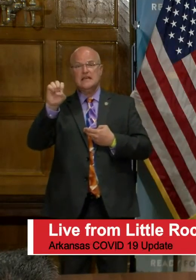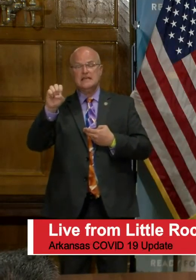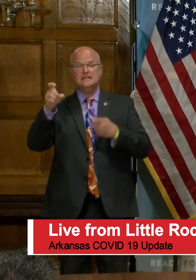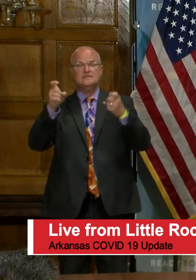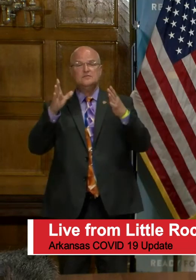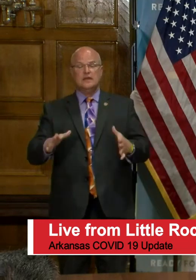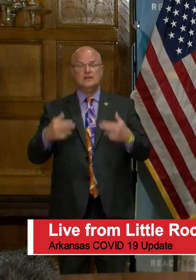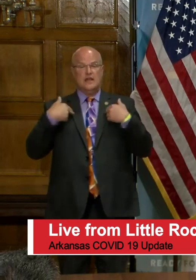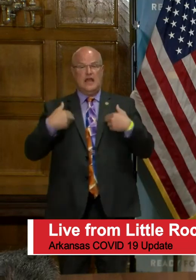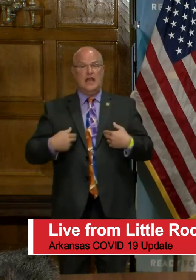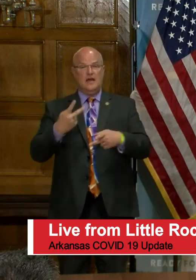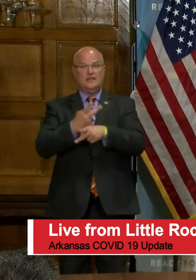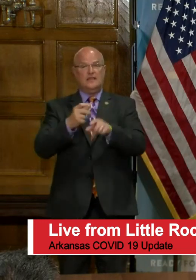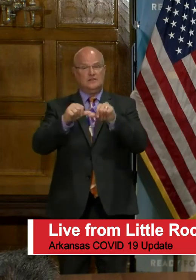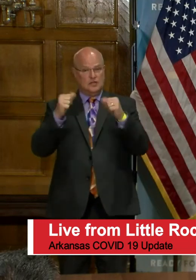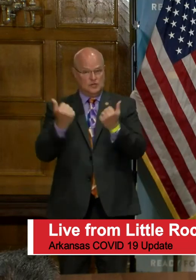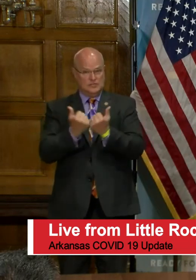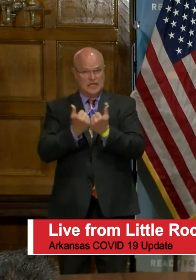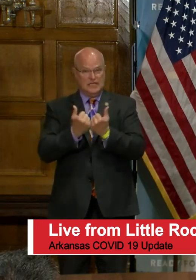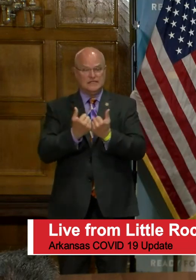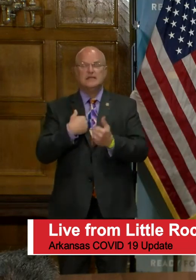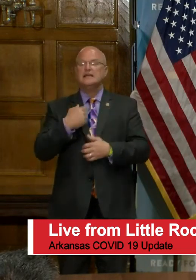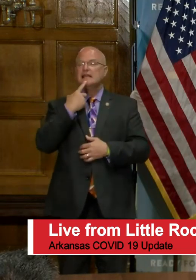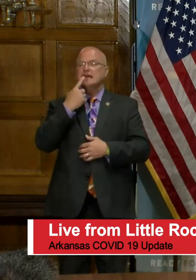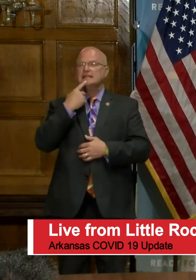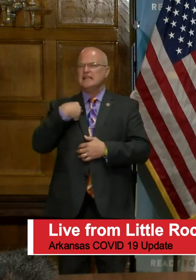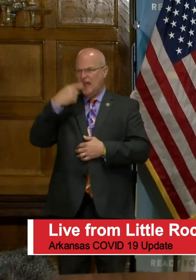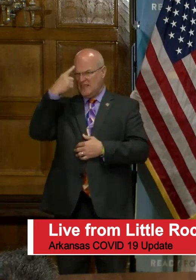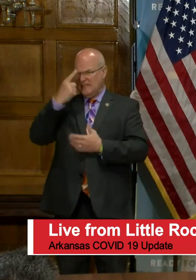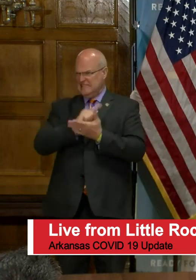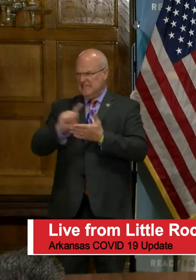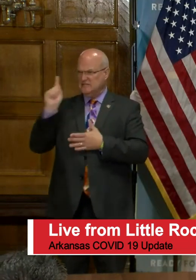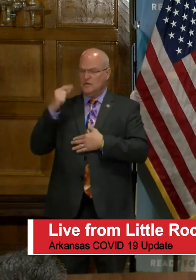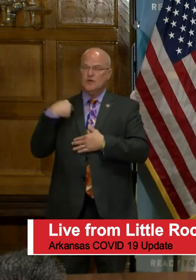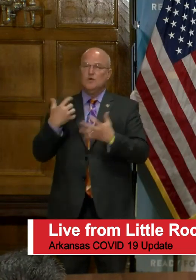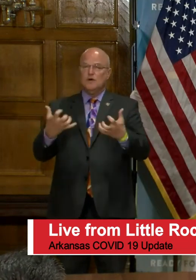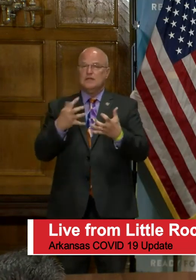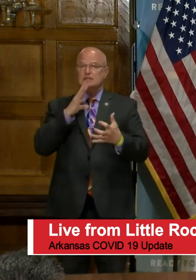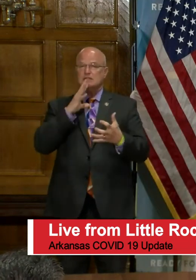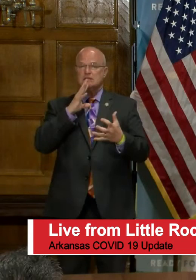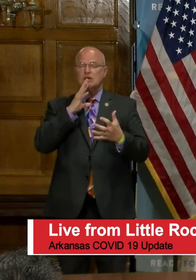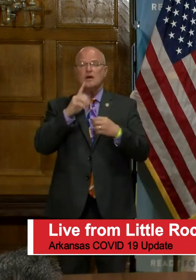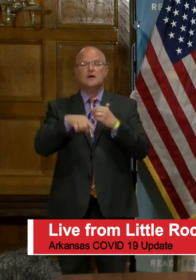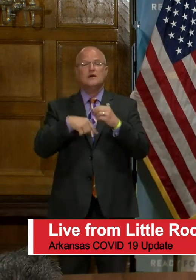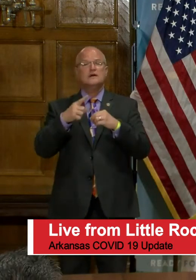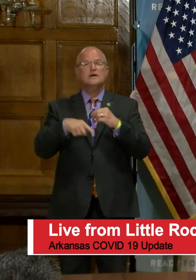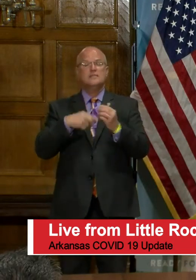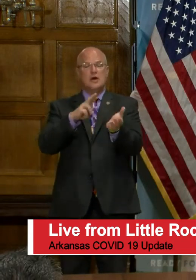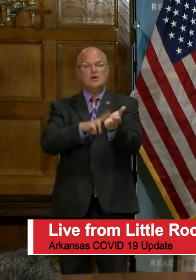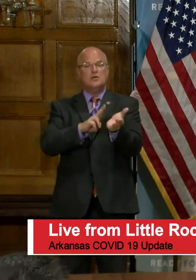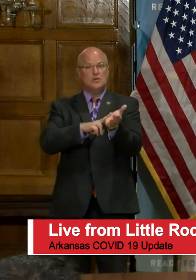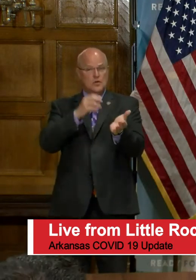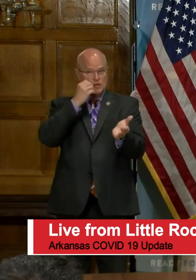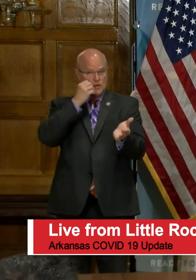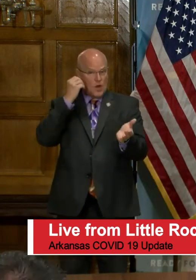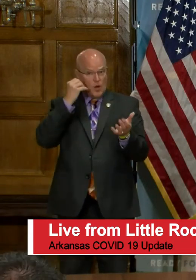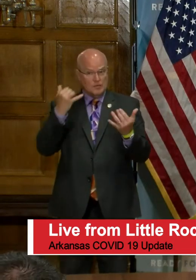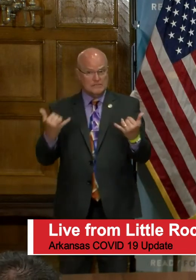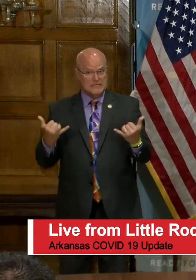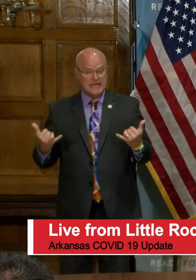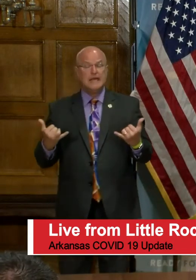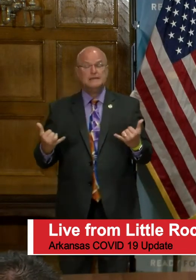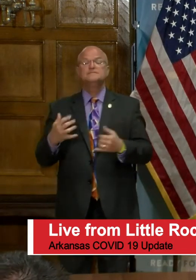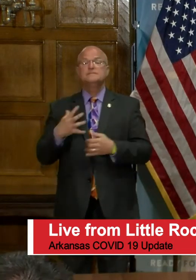Healthcare Association. As I indicated, I think it was last week, we wanted to spend a little time on nursing homes